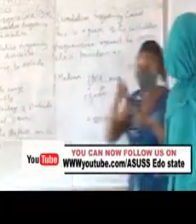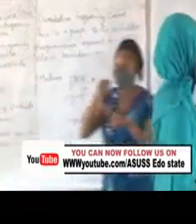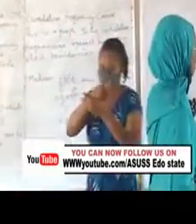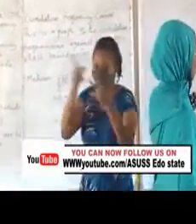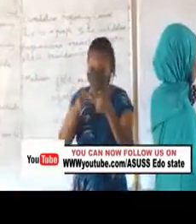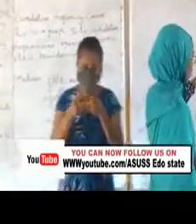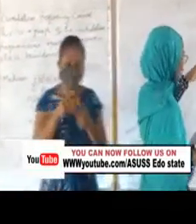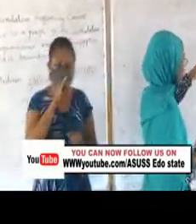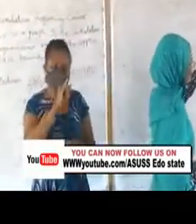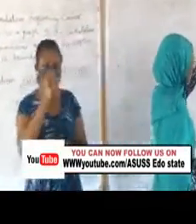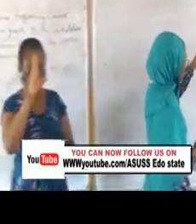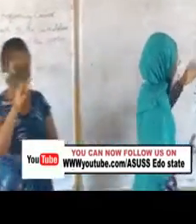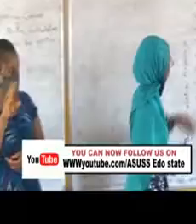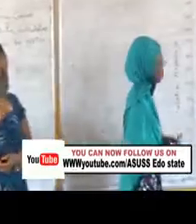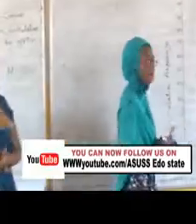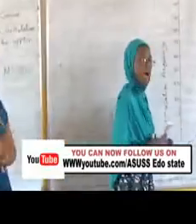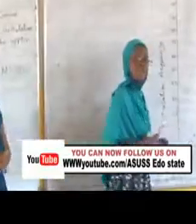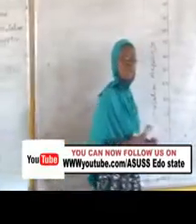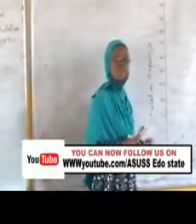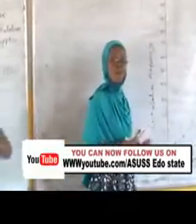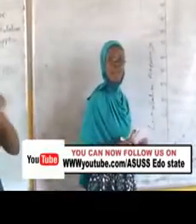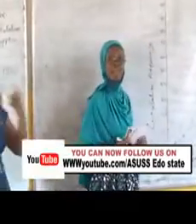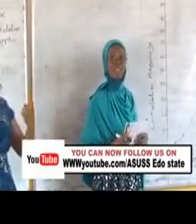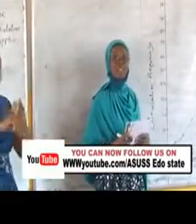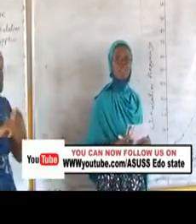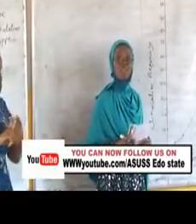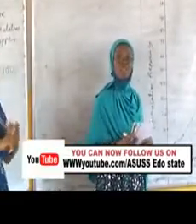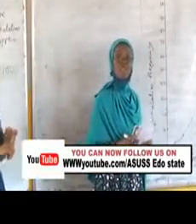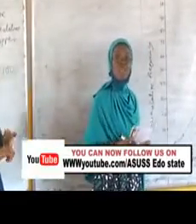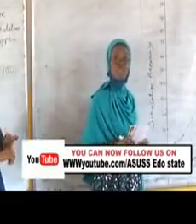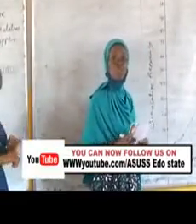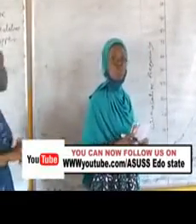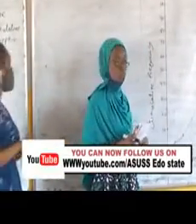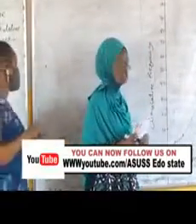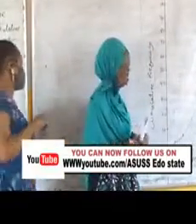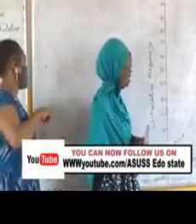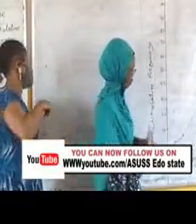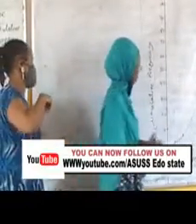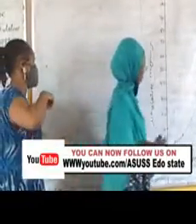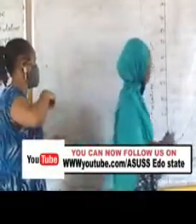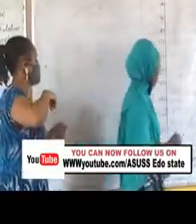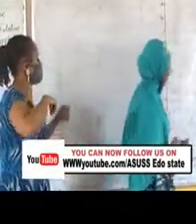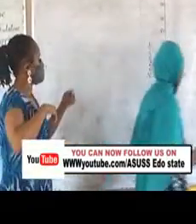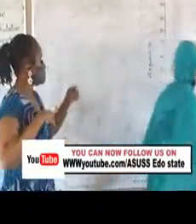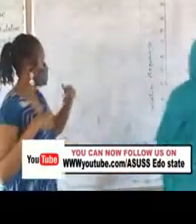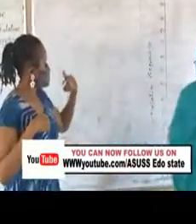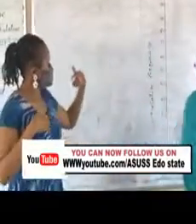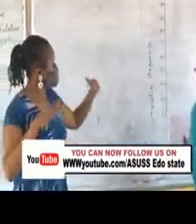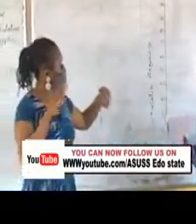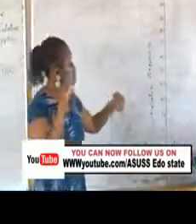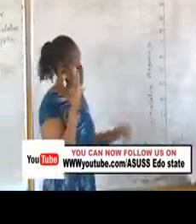cumulative frequency on your graph. Identify the 50th position.